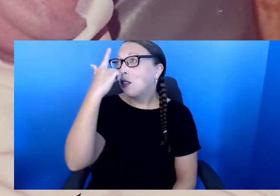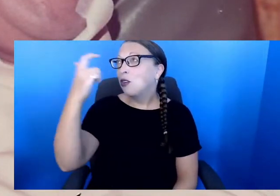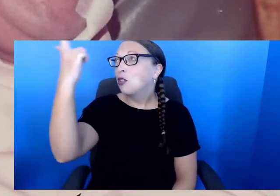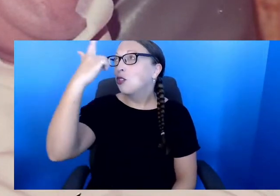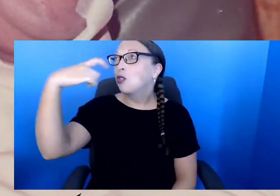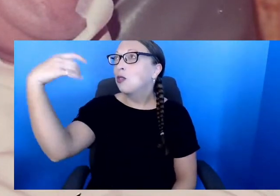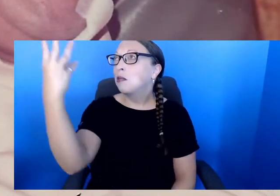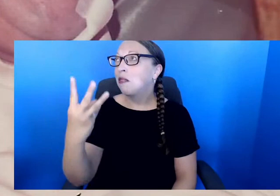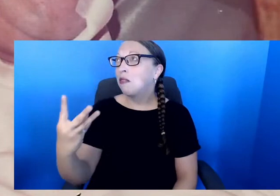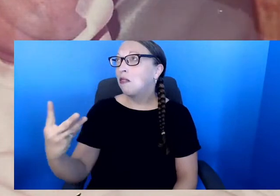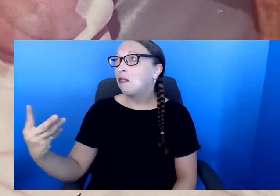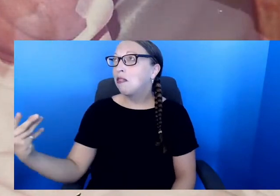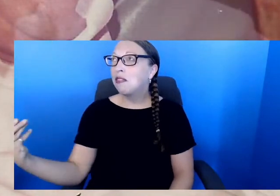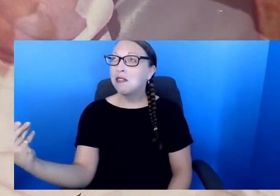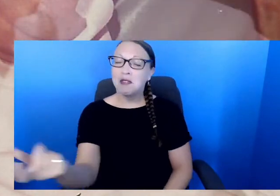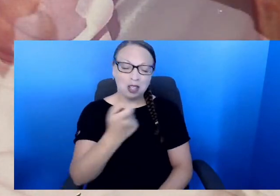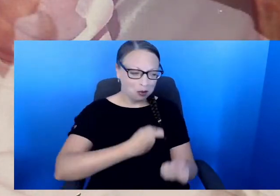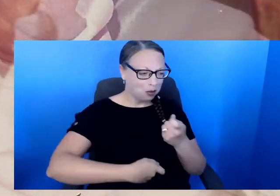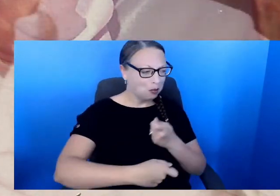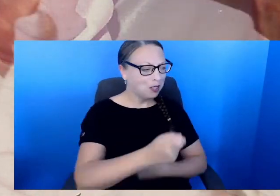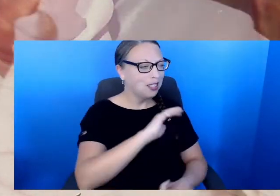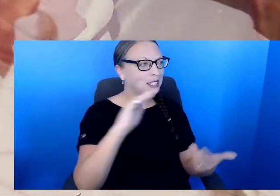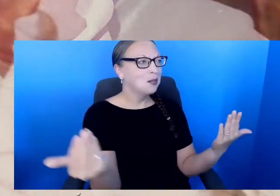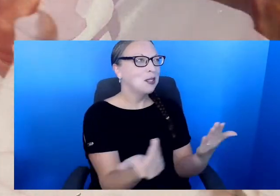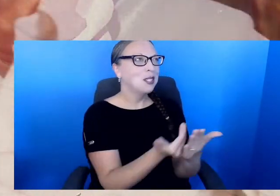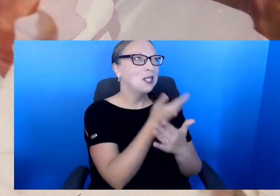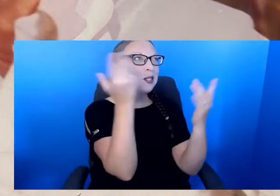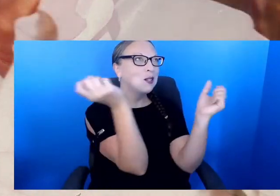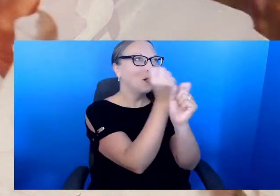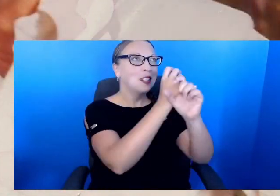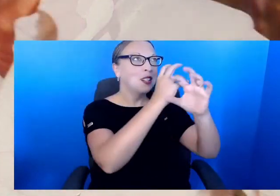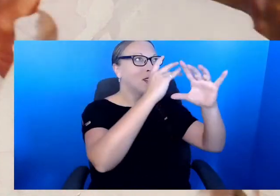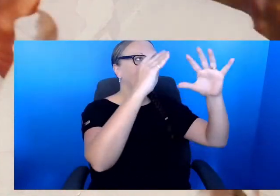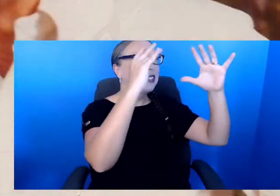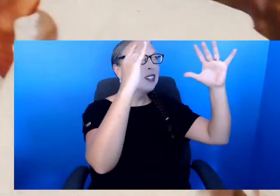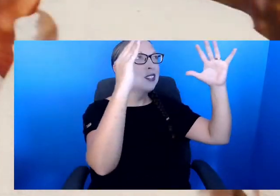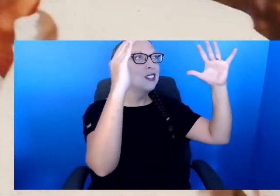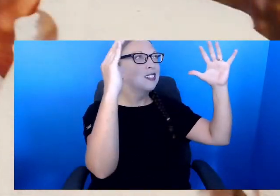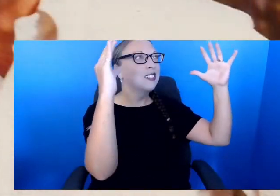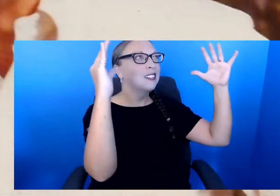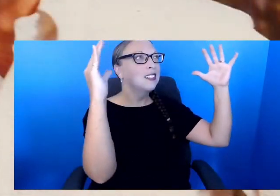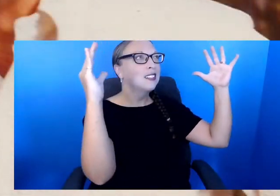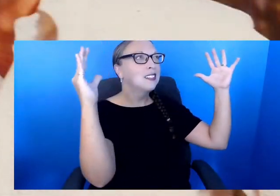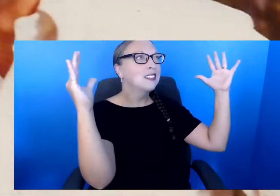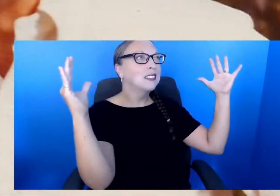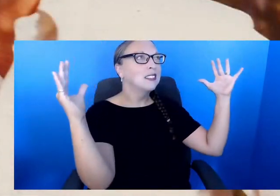fading dream would have to be replaced by yet another.